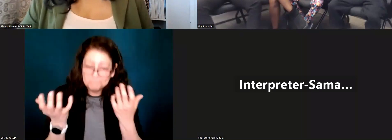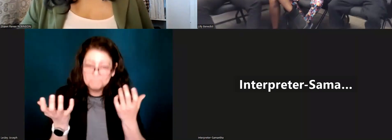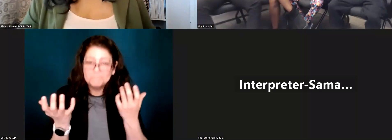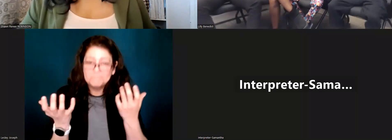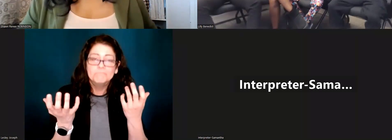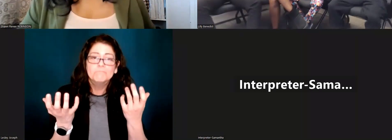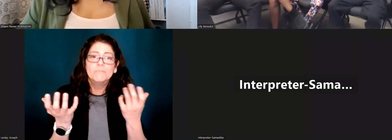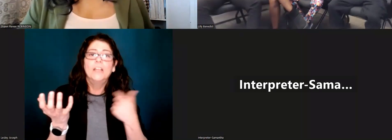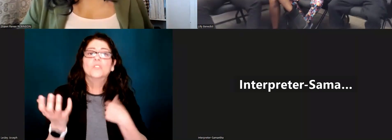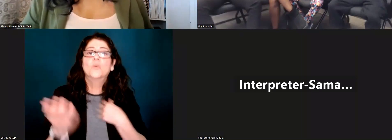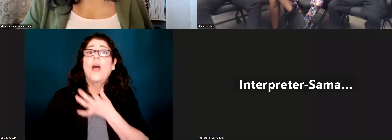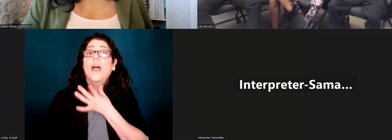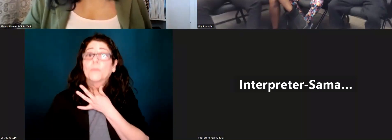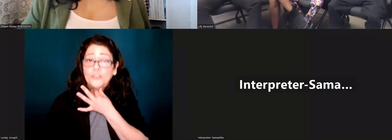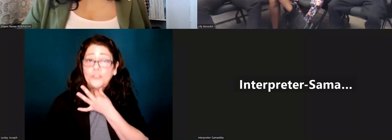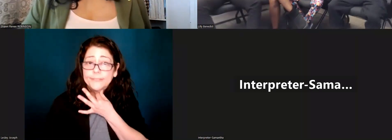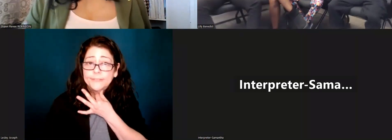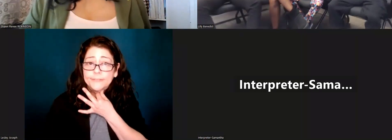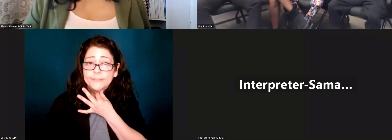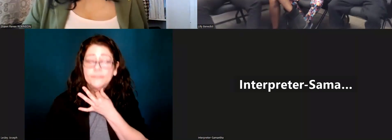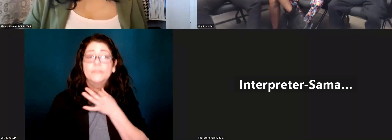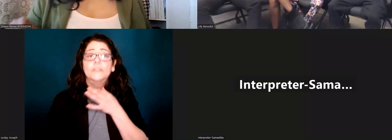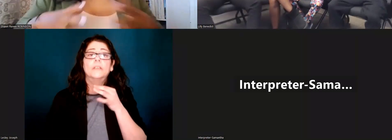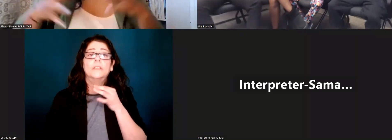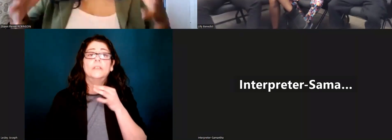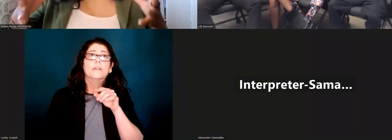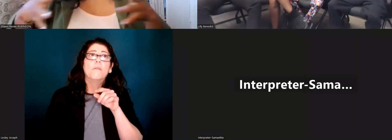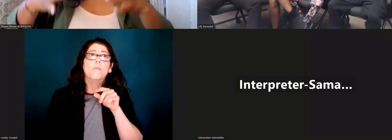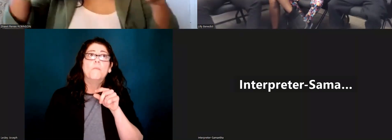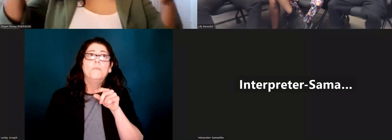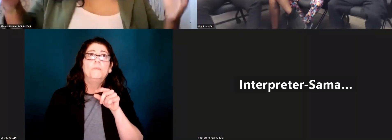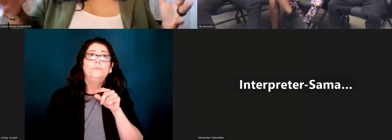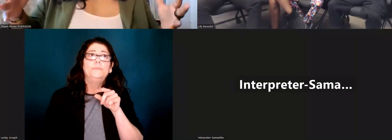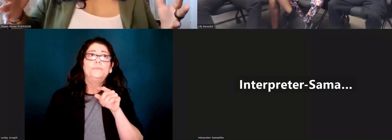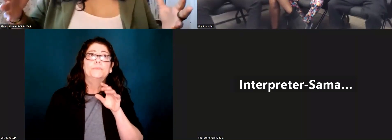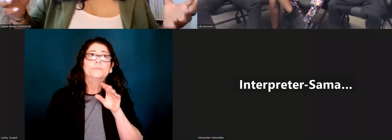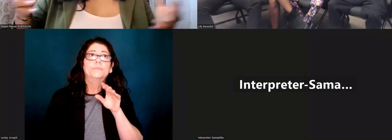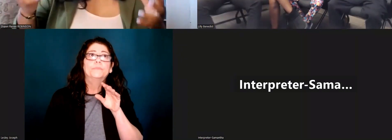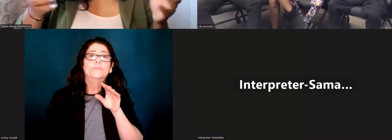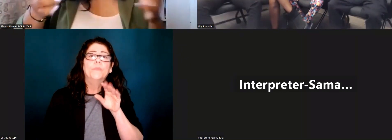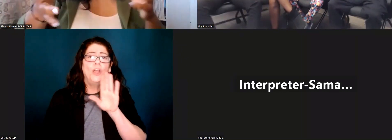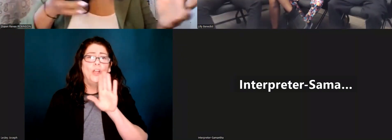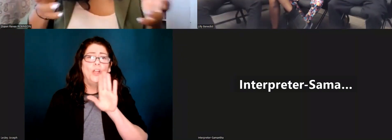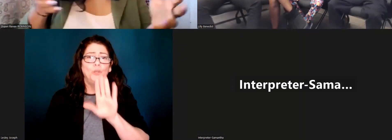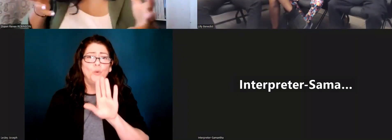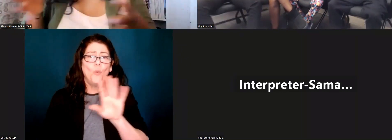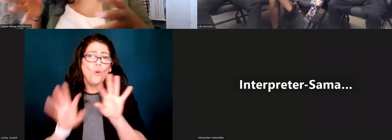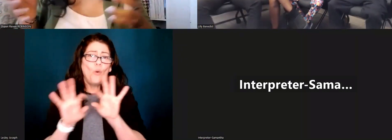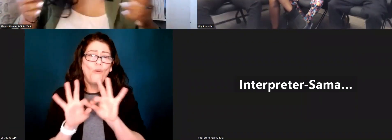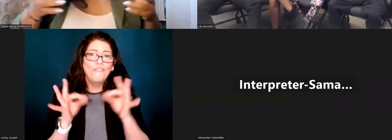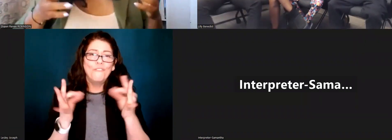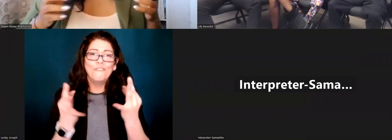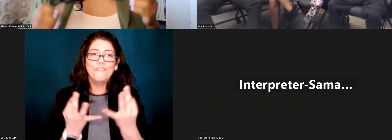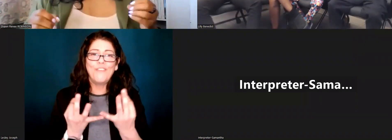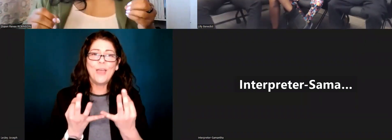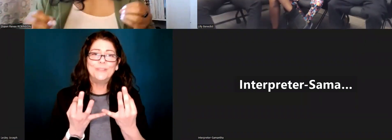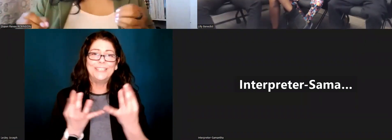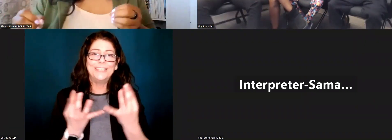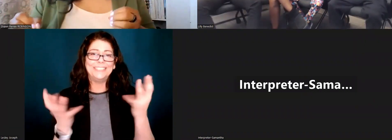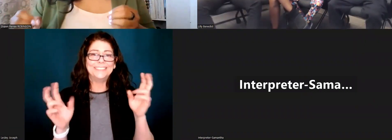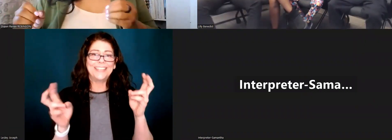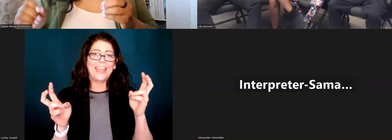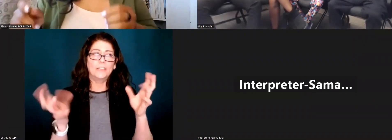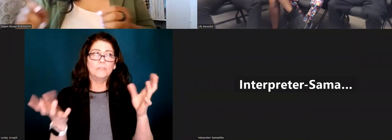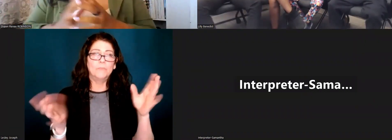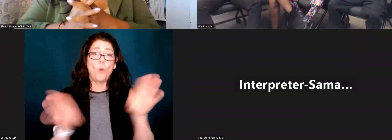I would like to ask you, because your family is kind of open. Everybody kind of knows what everyone's